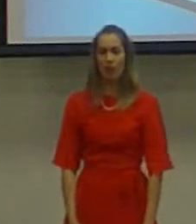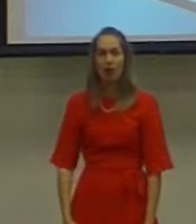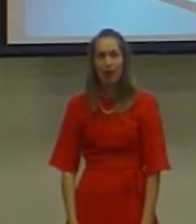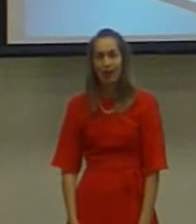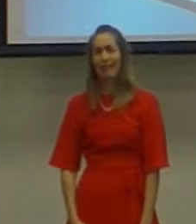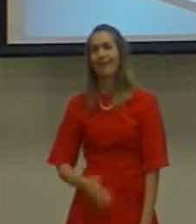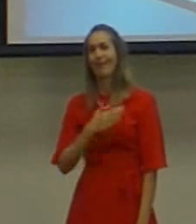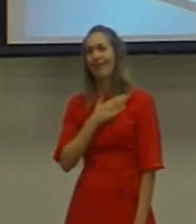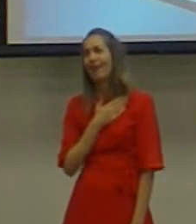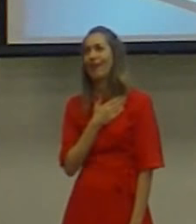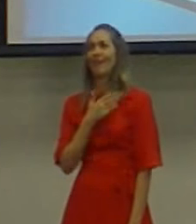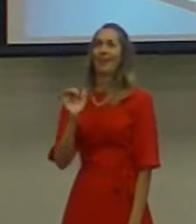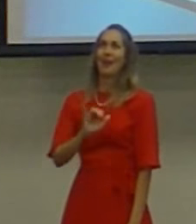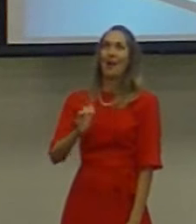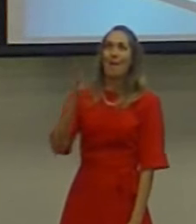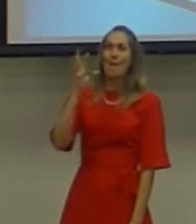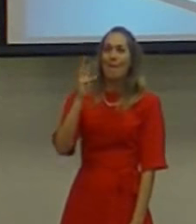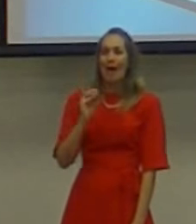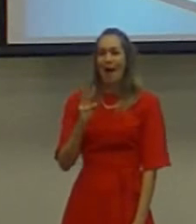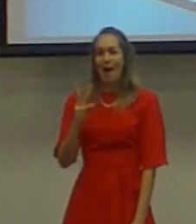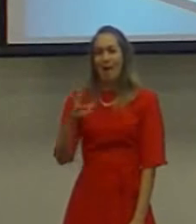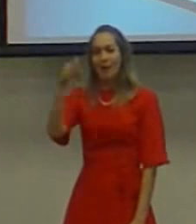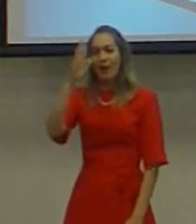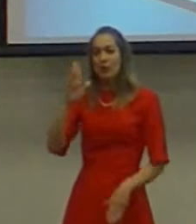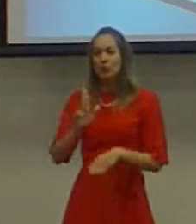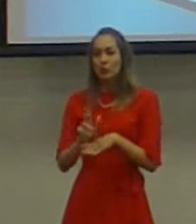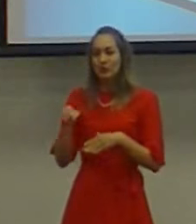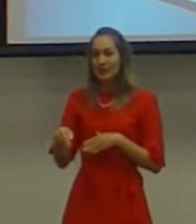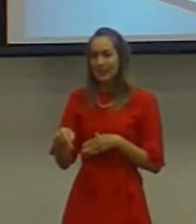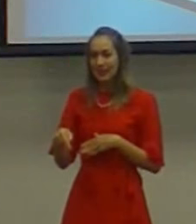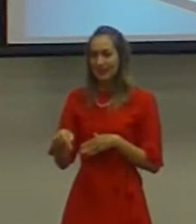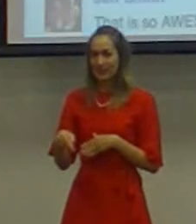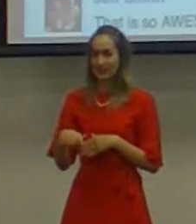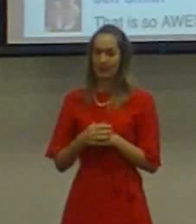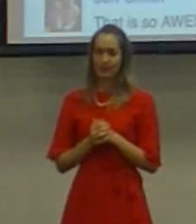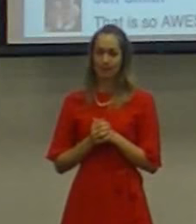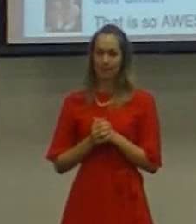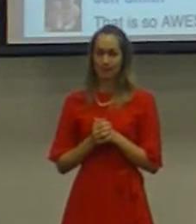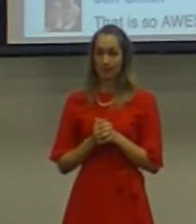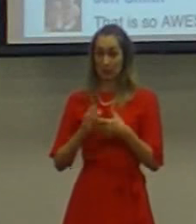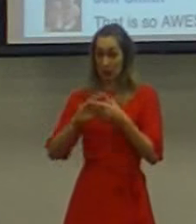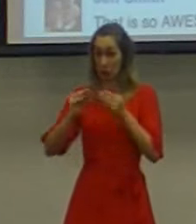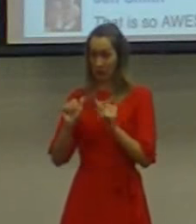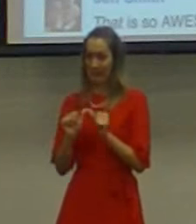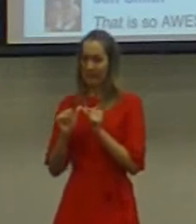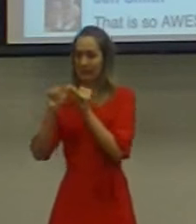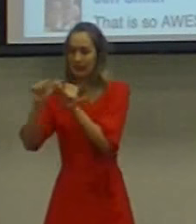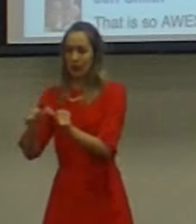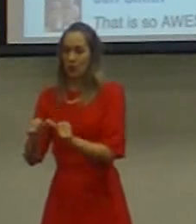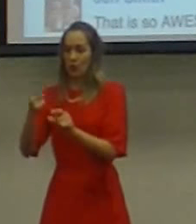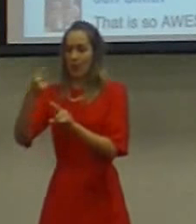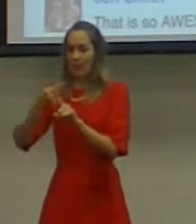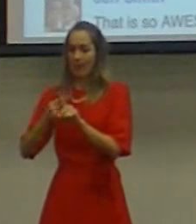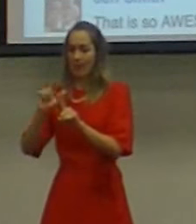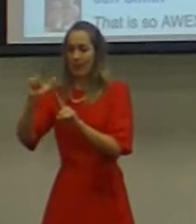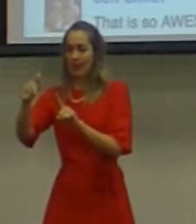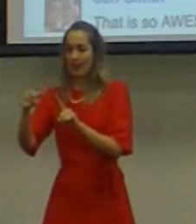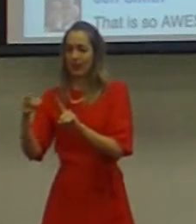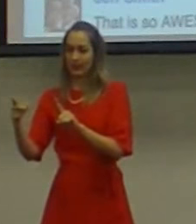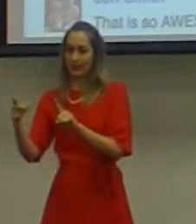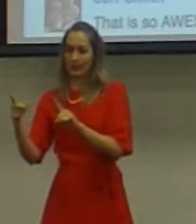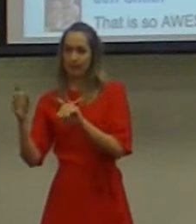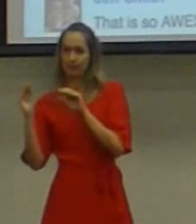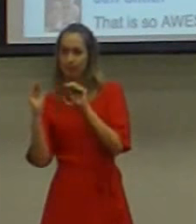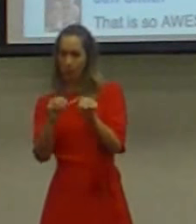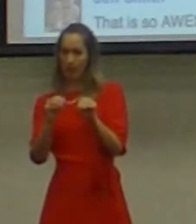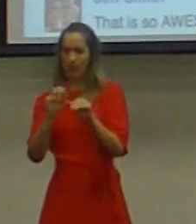great. That was like, man, God is using this. But that's not the end of the story. About a month later, he sends me this Facebook post. And